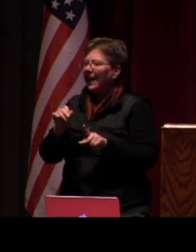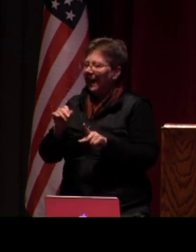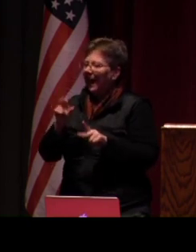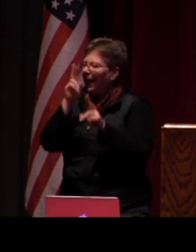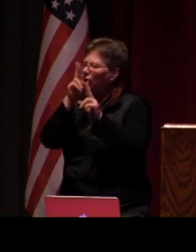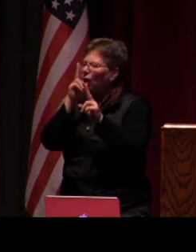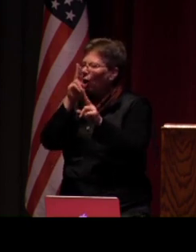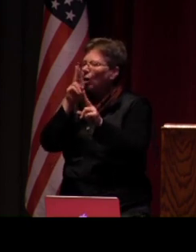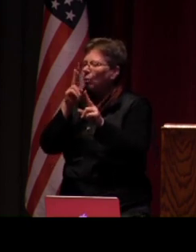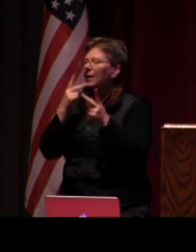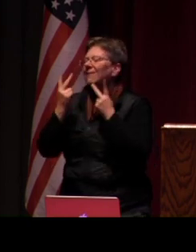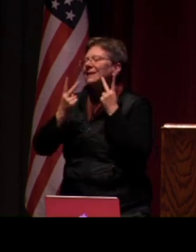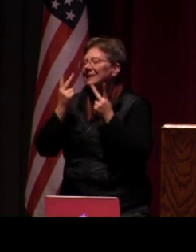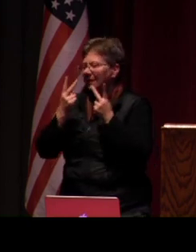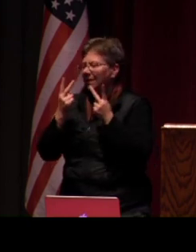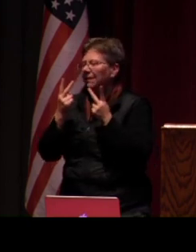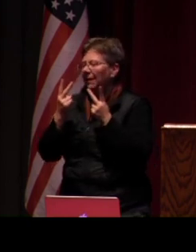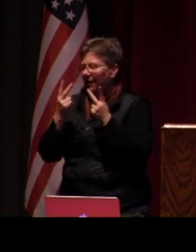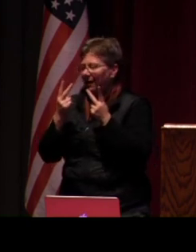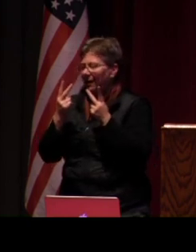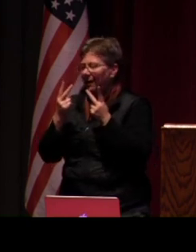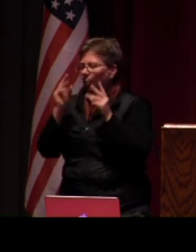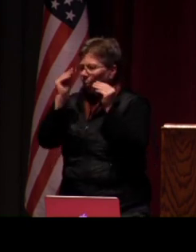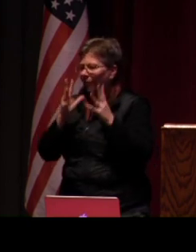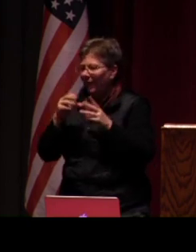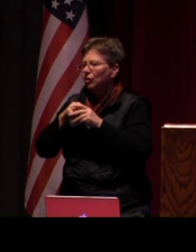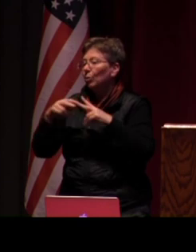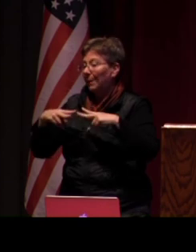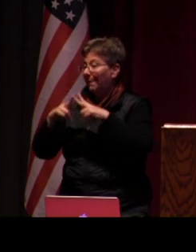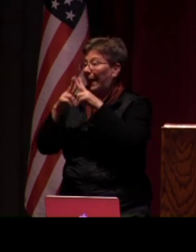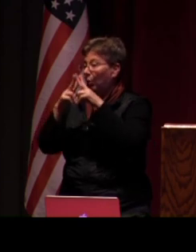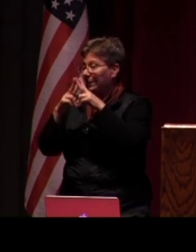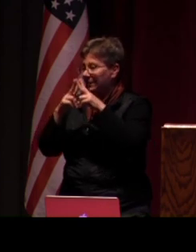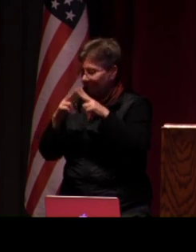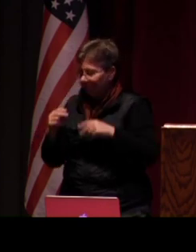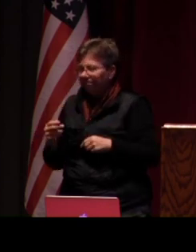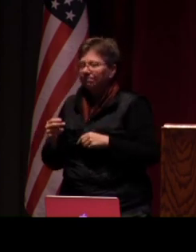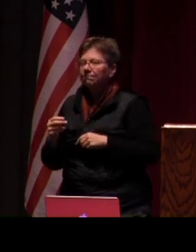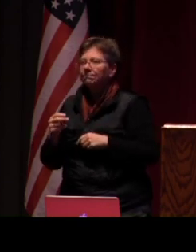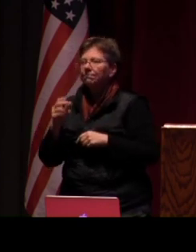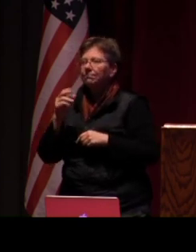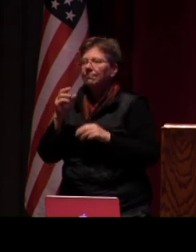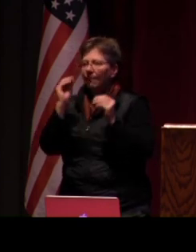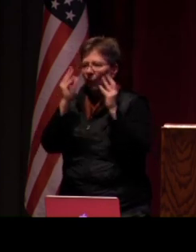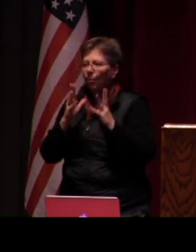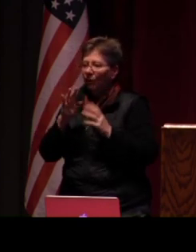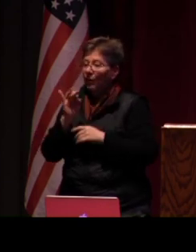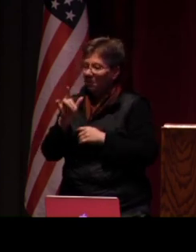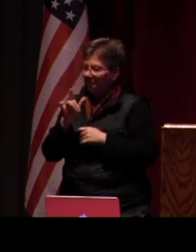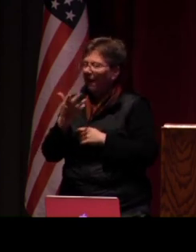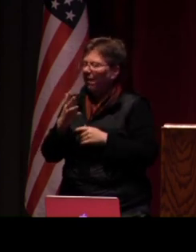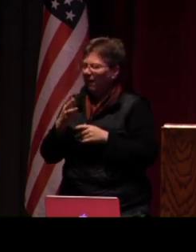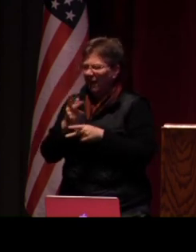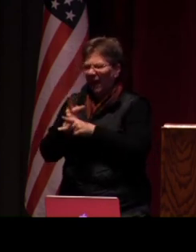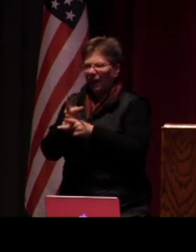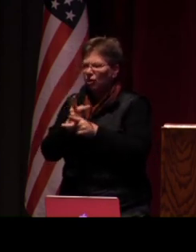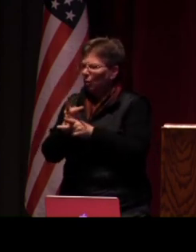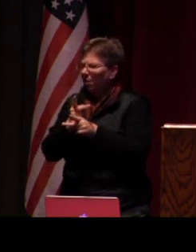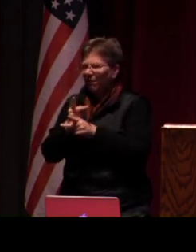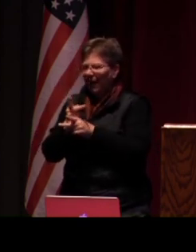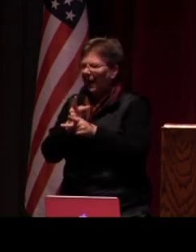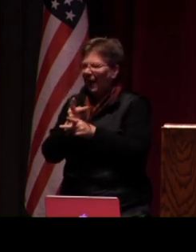at the École Normale Supérieure in Paris. Professor Bell has supervised at least half a